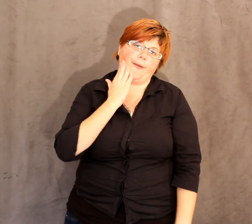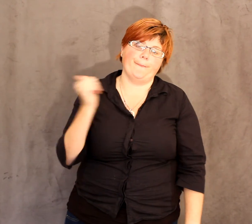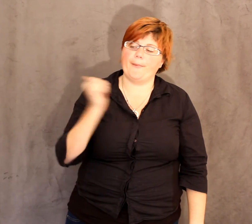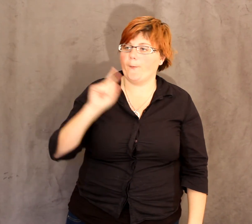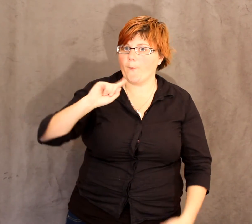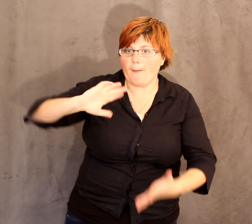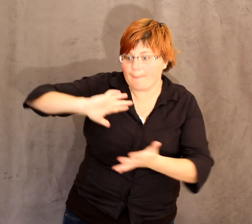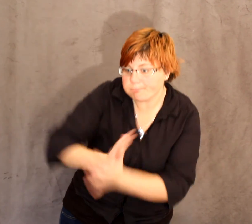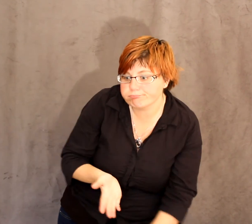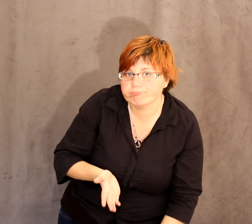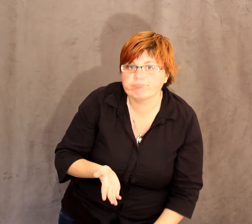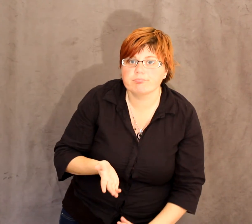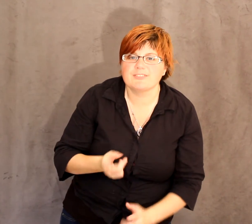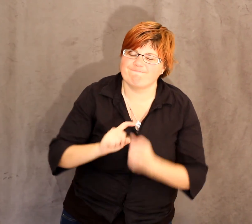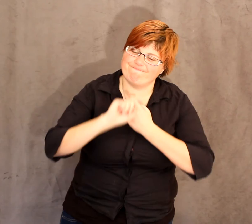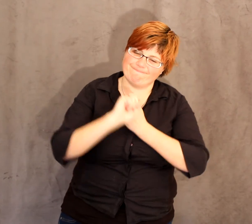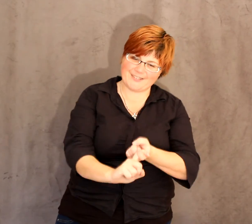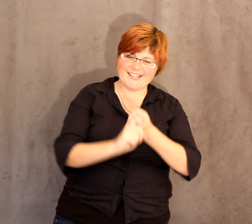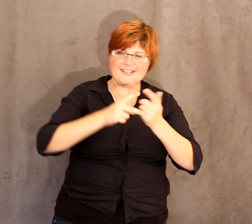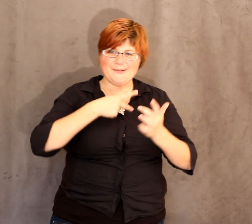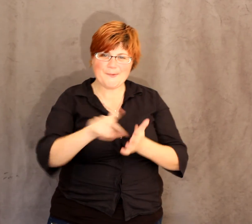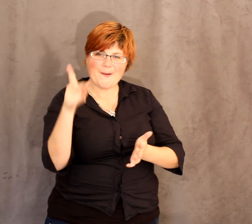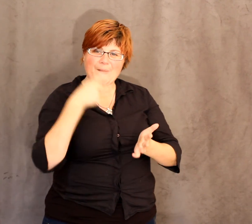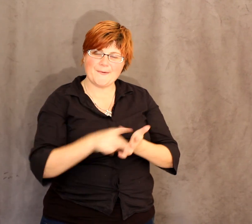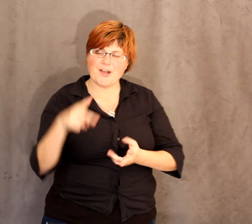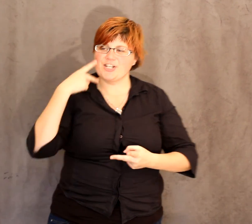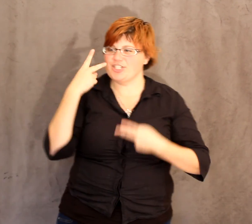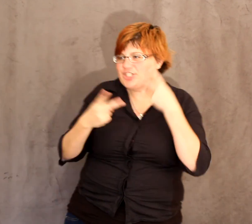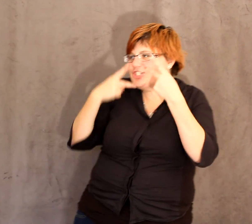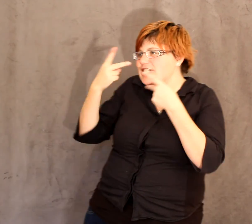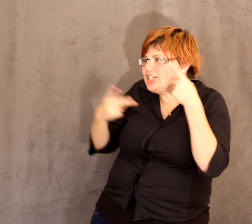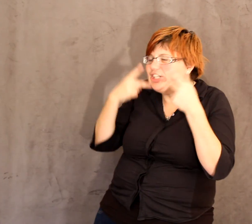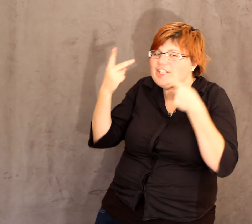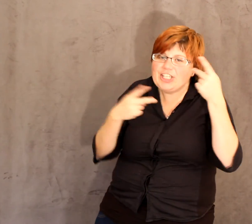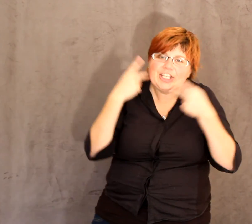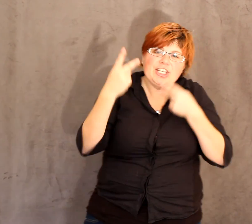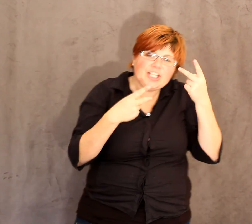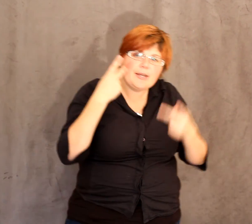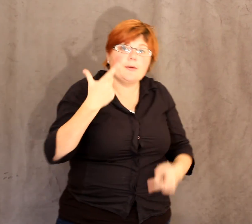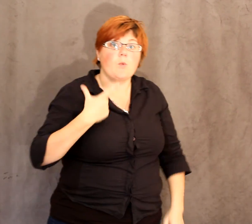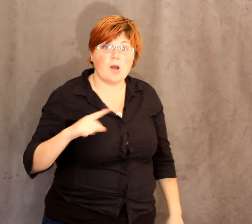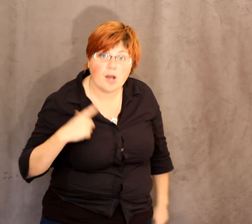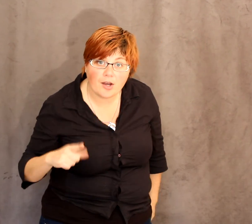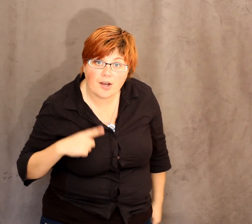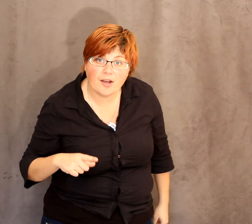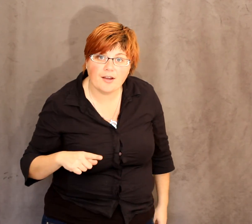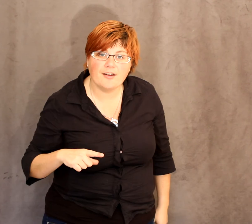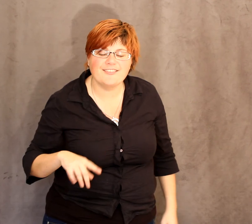step in, keep walking along and singing your song, because it's all